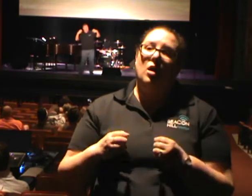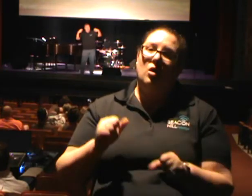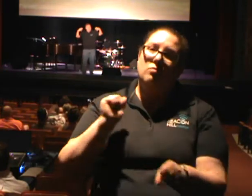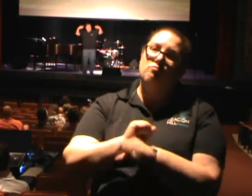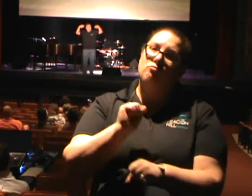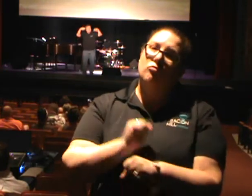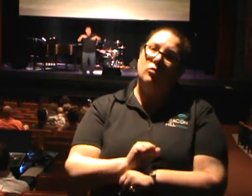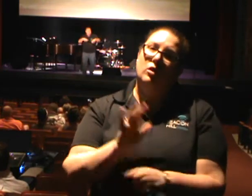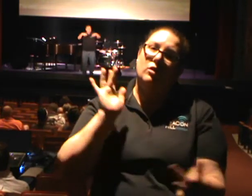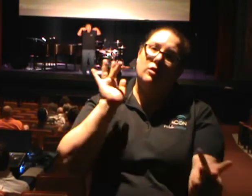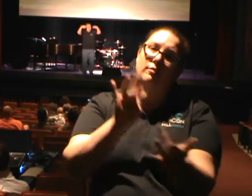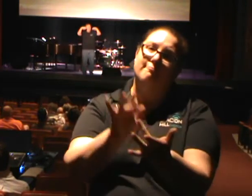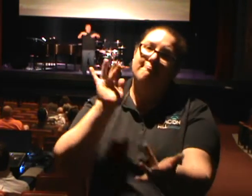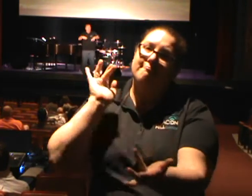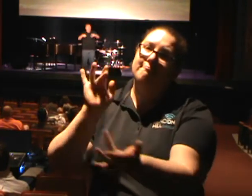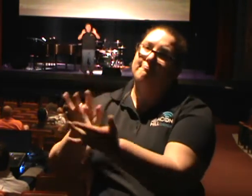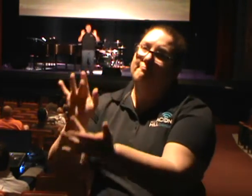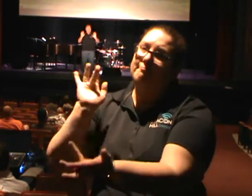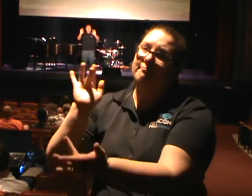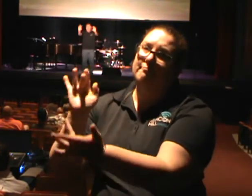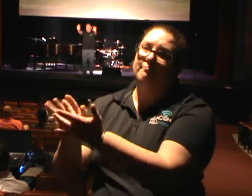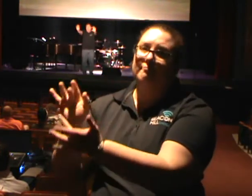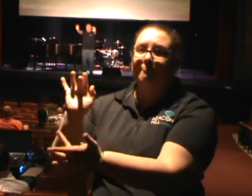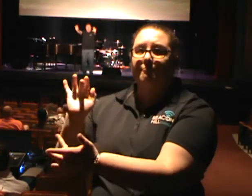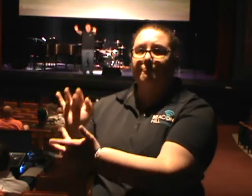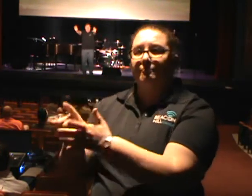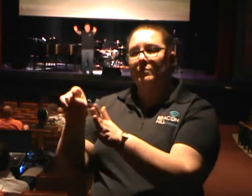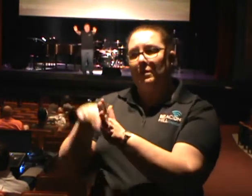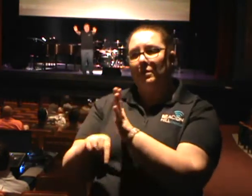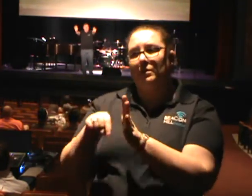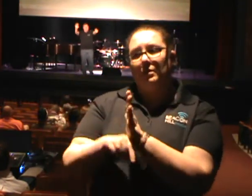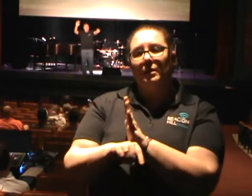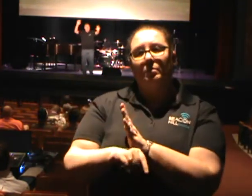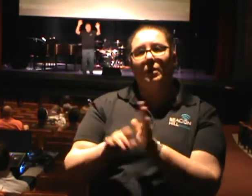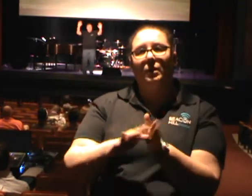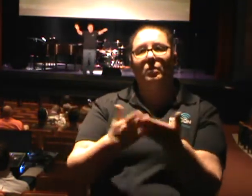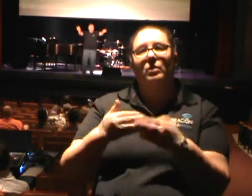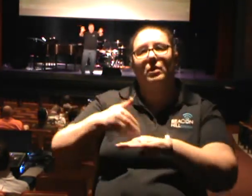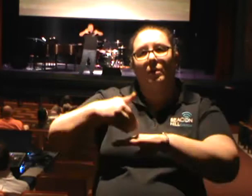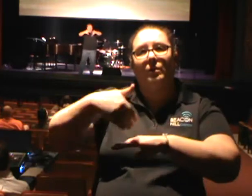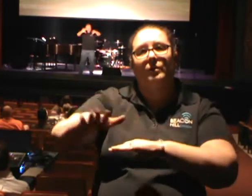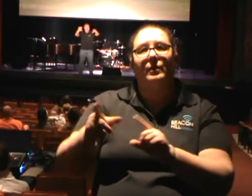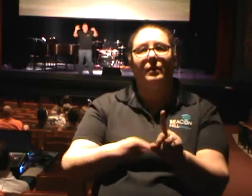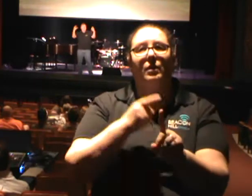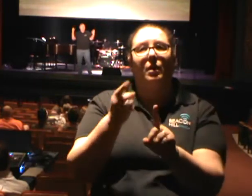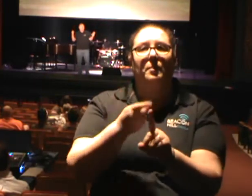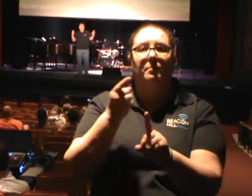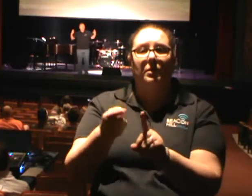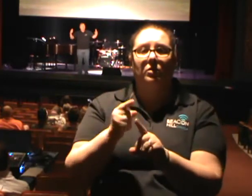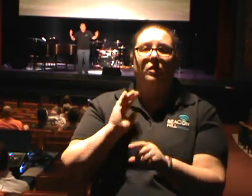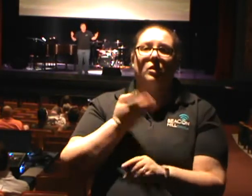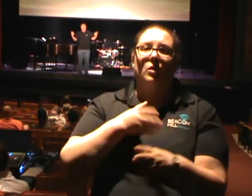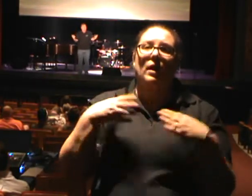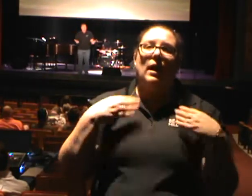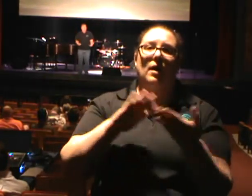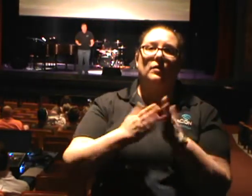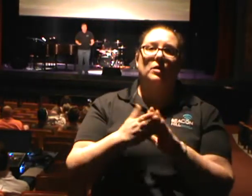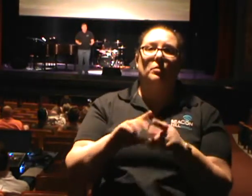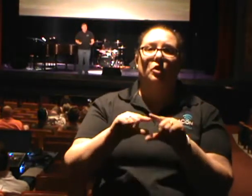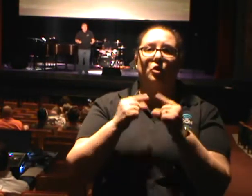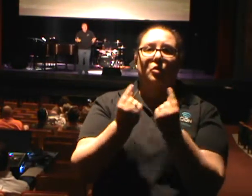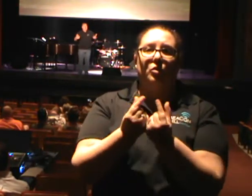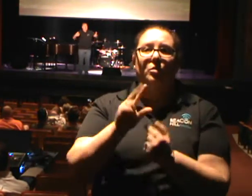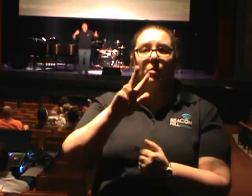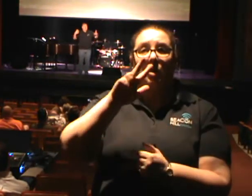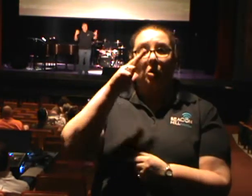by one. To deepen them in the word and then send them out on mission for God. We have community groups 3 days a week. If you are not part of